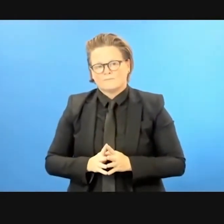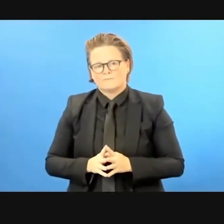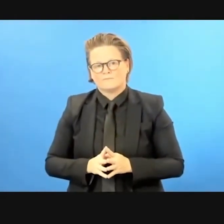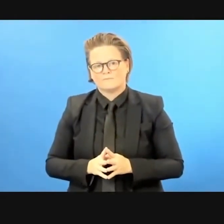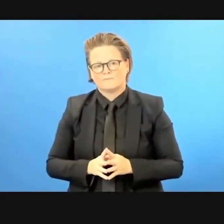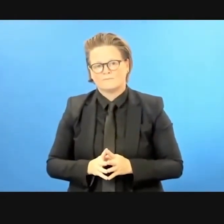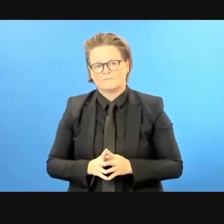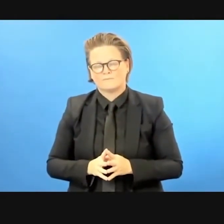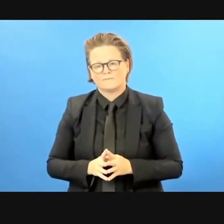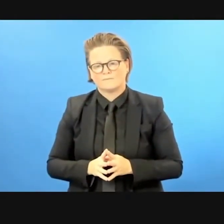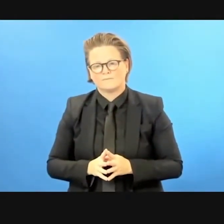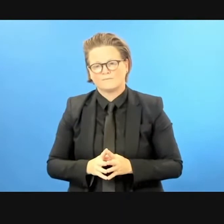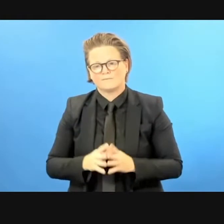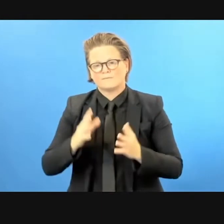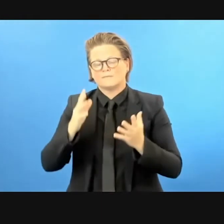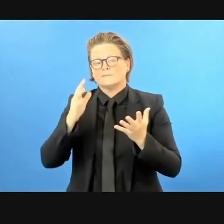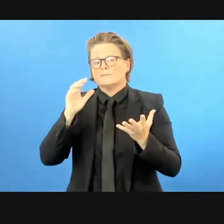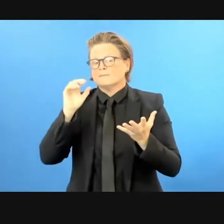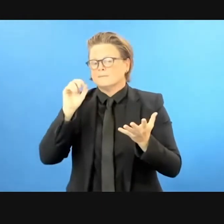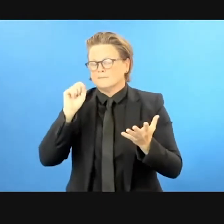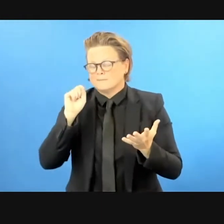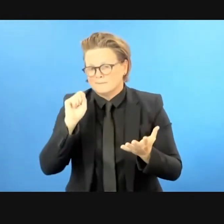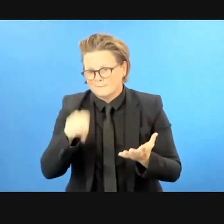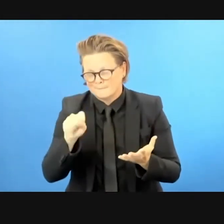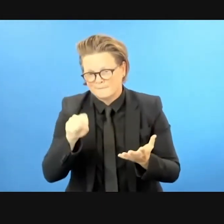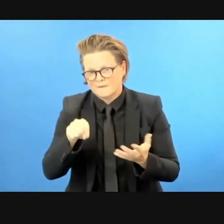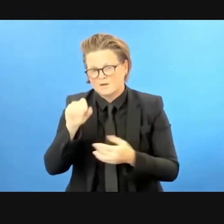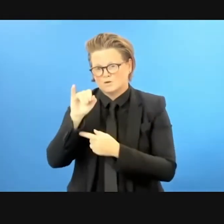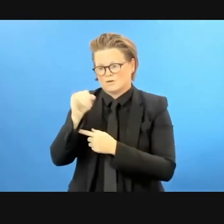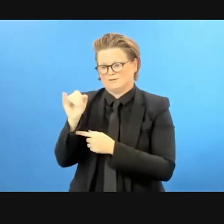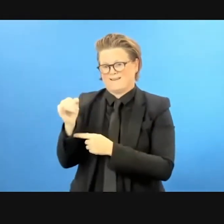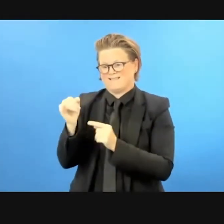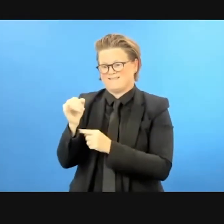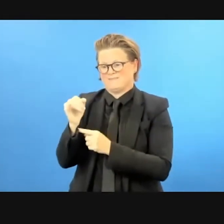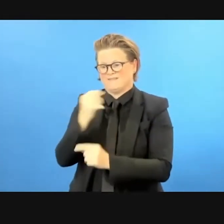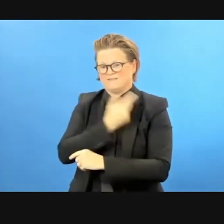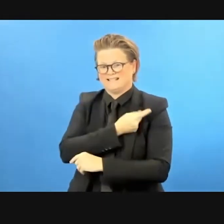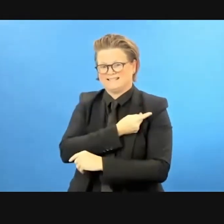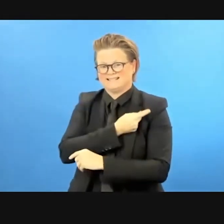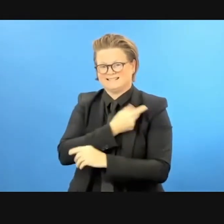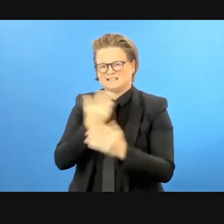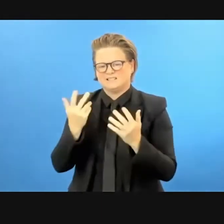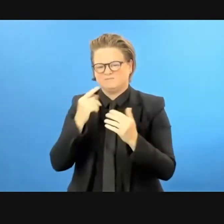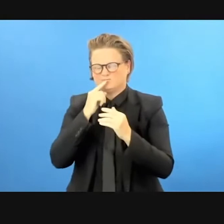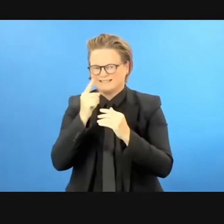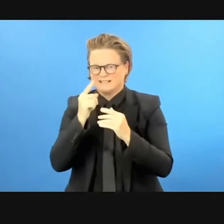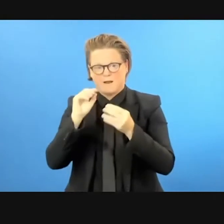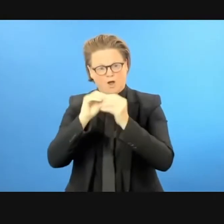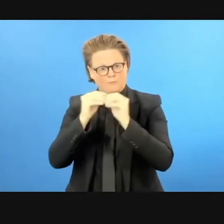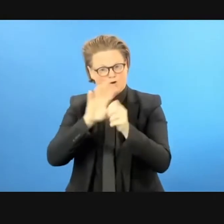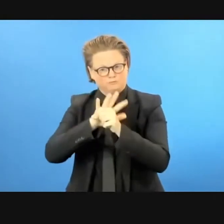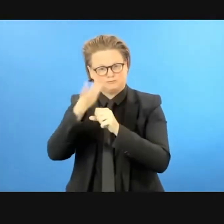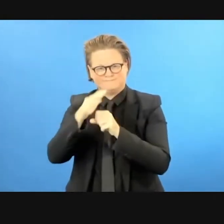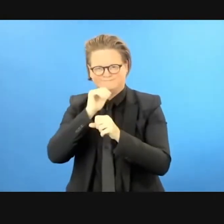So at this time, Johnson & Johnson is in limited supply. And it's difficult for us